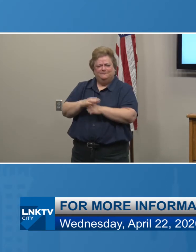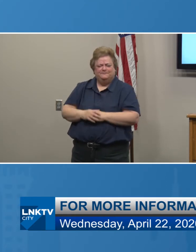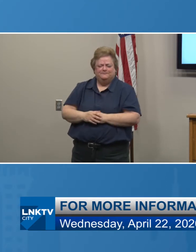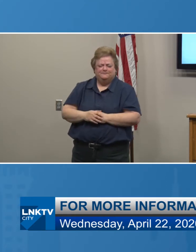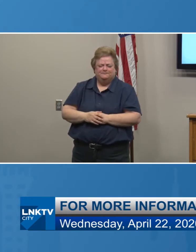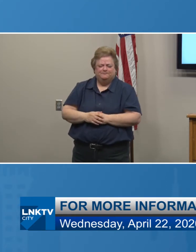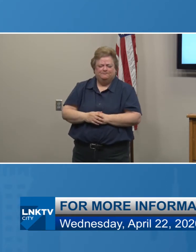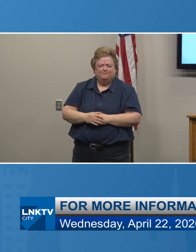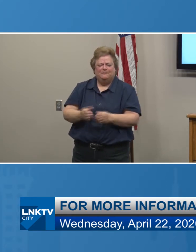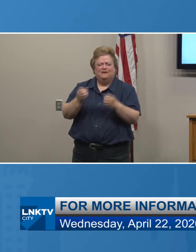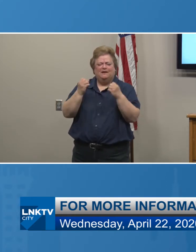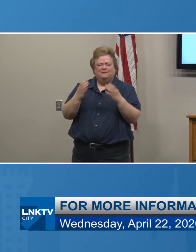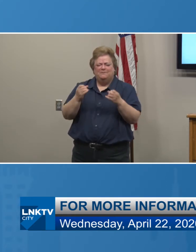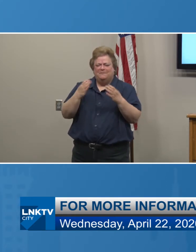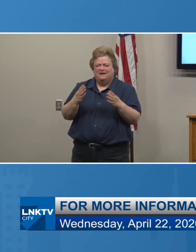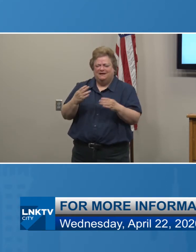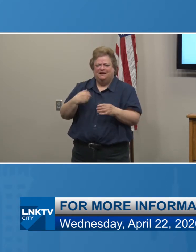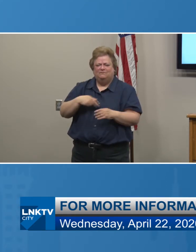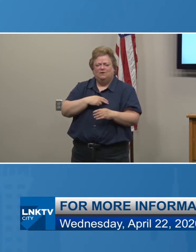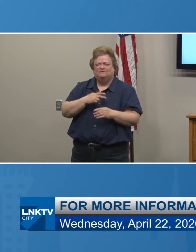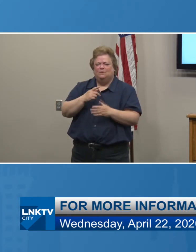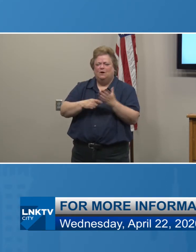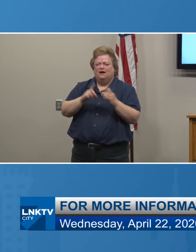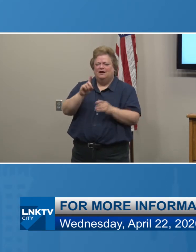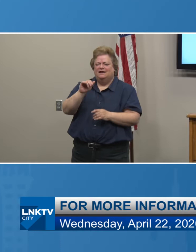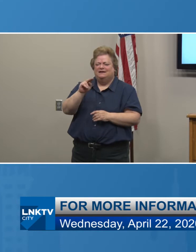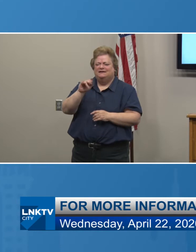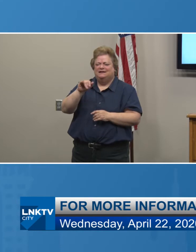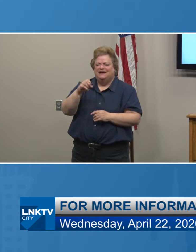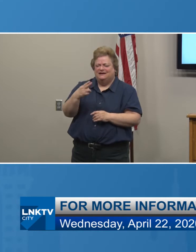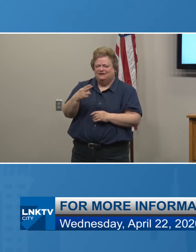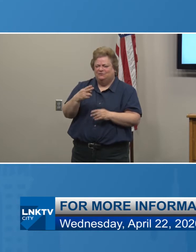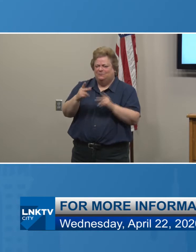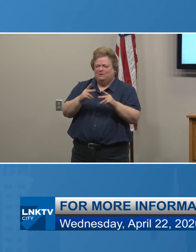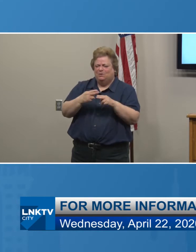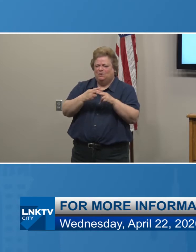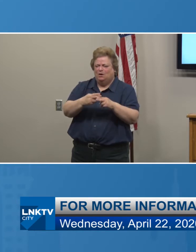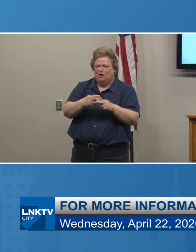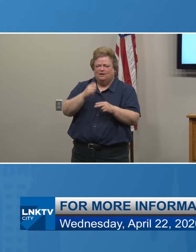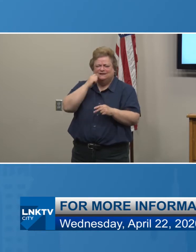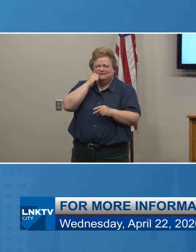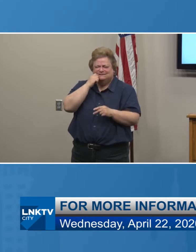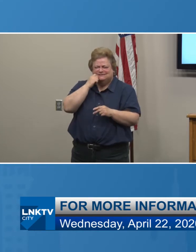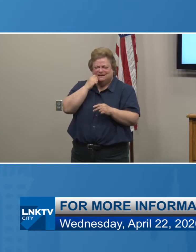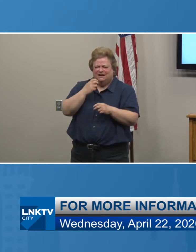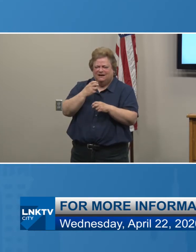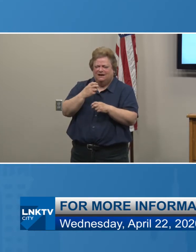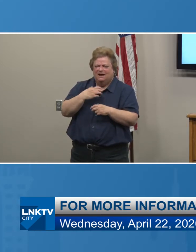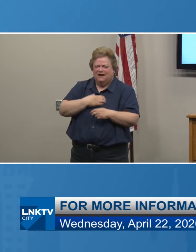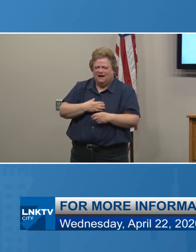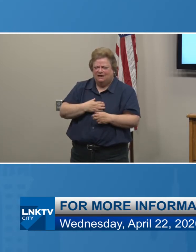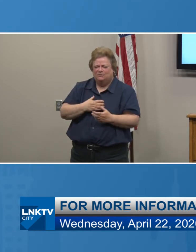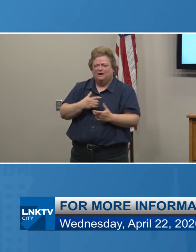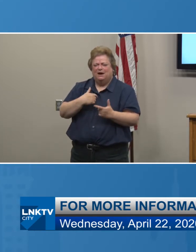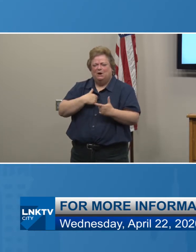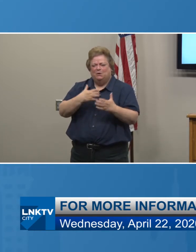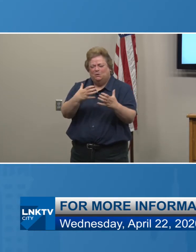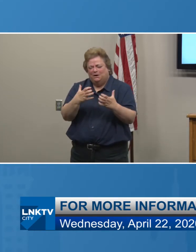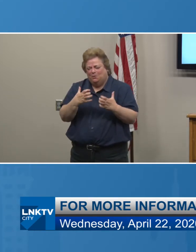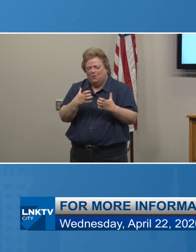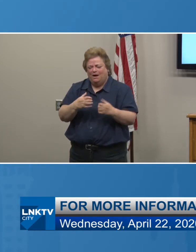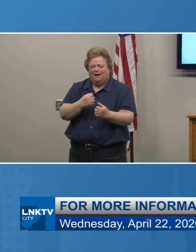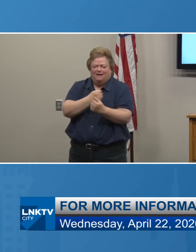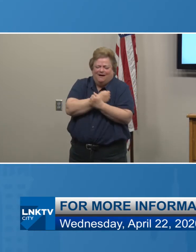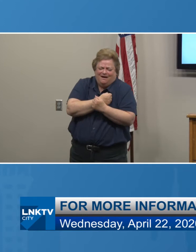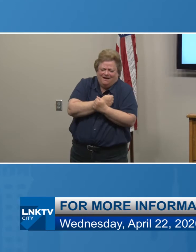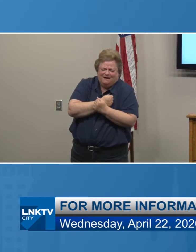Many of us are what the Danish people call skin hungry right now. It's a good time to give hugs and back rubs to the people we